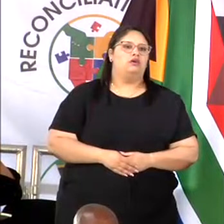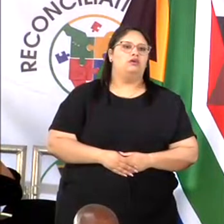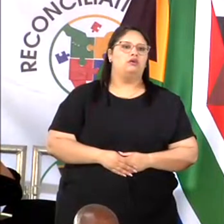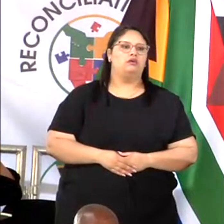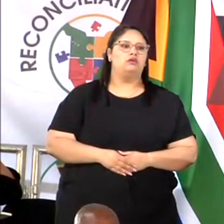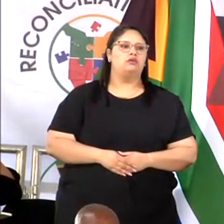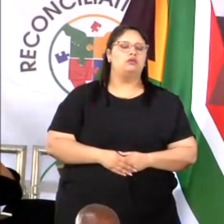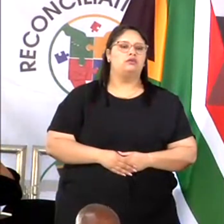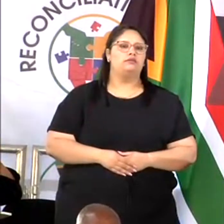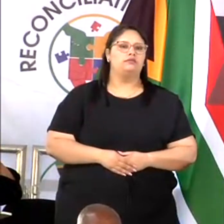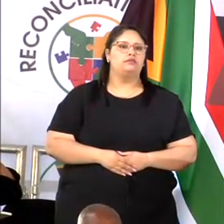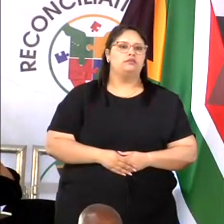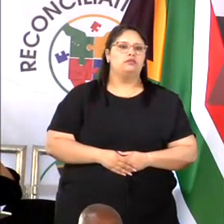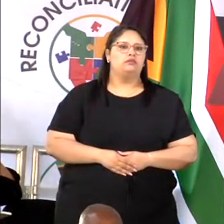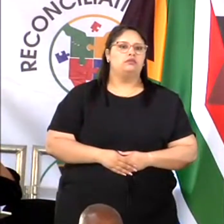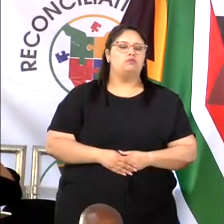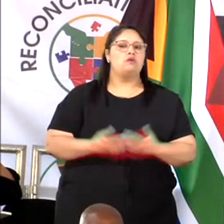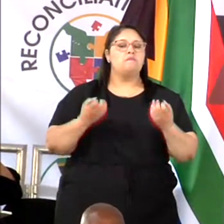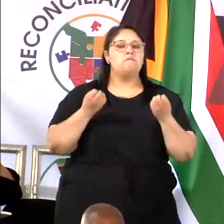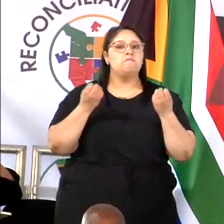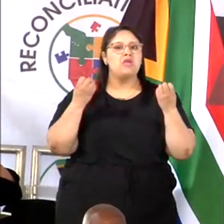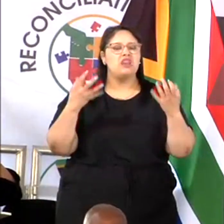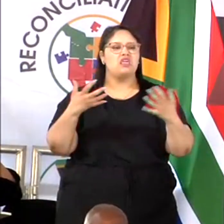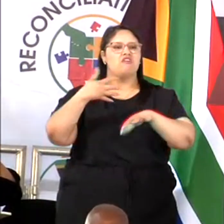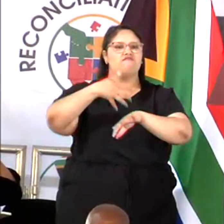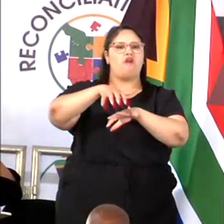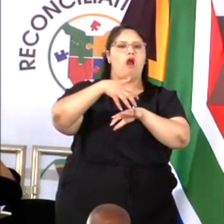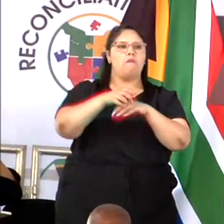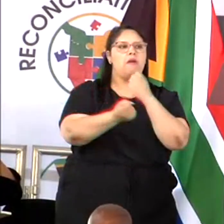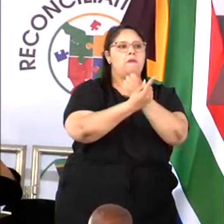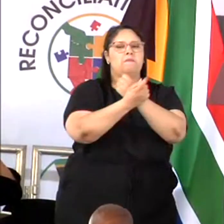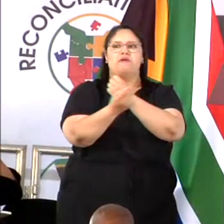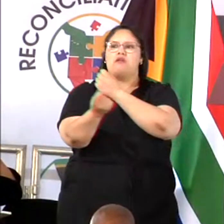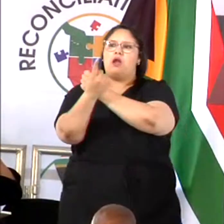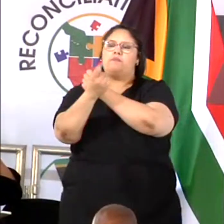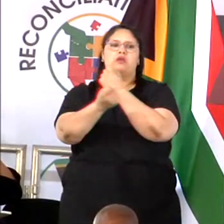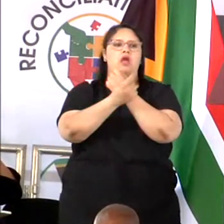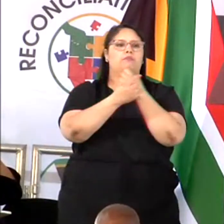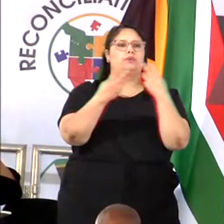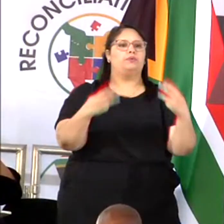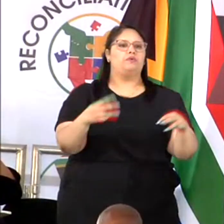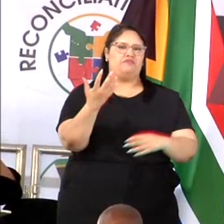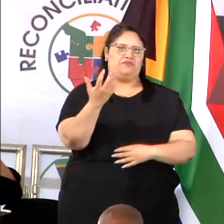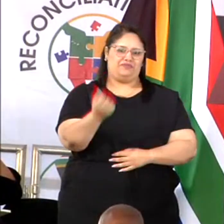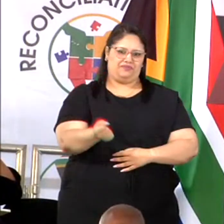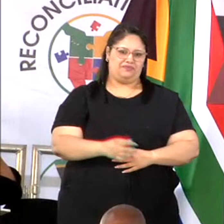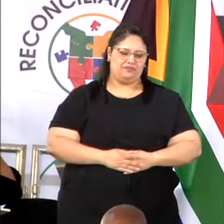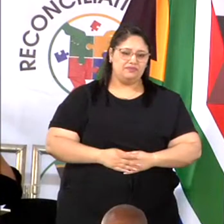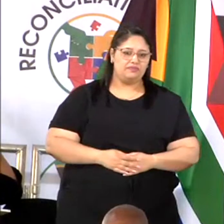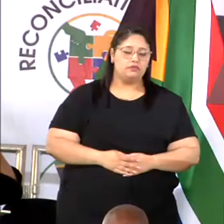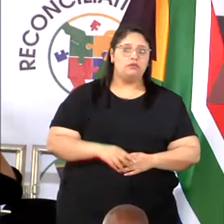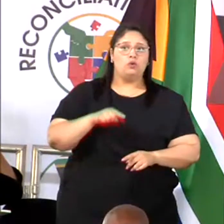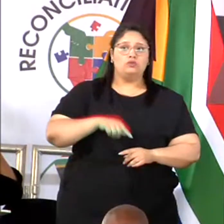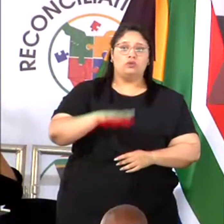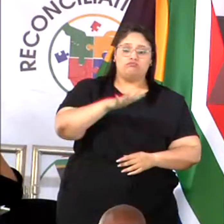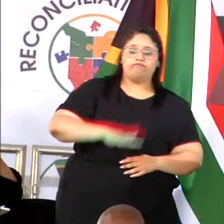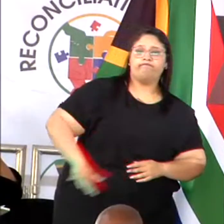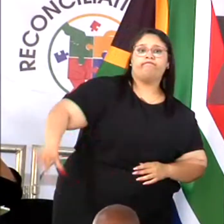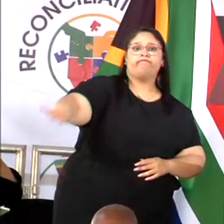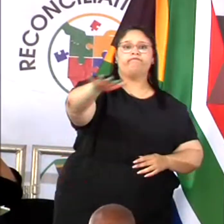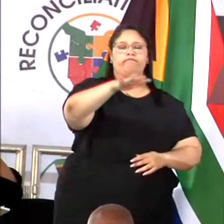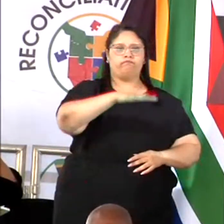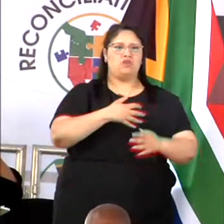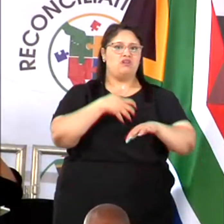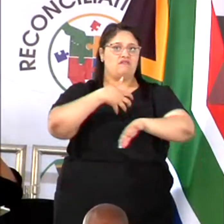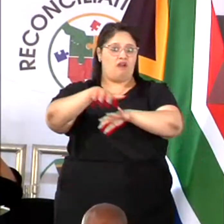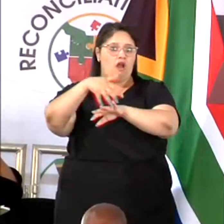where a lot of farming takes place, and it's a farming area